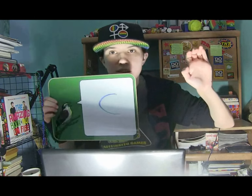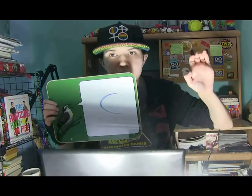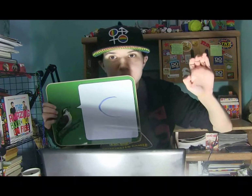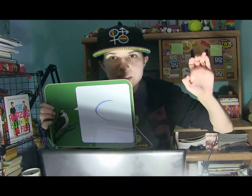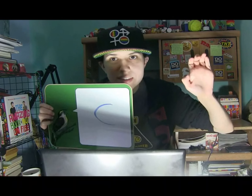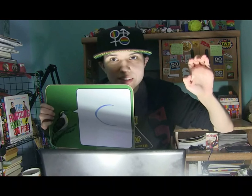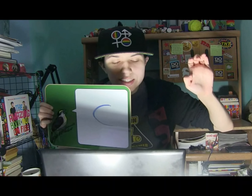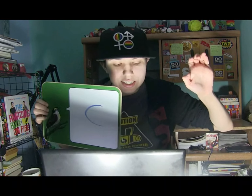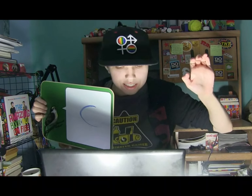This is C.